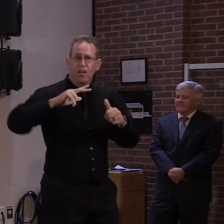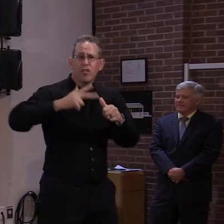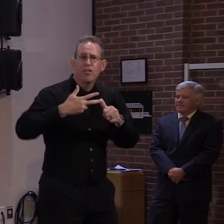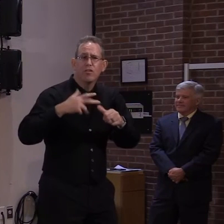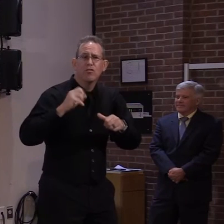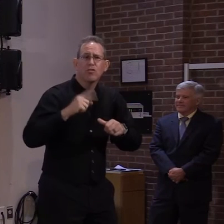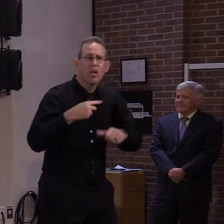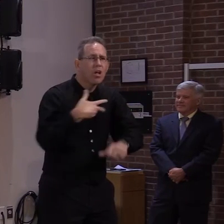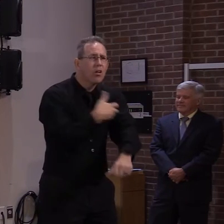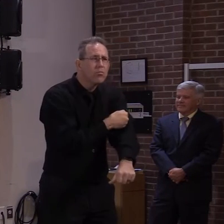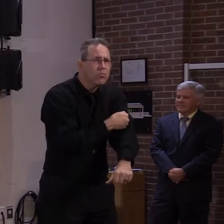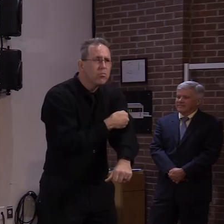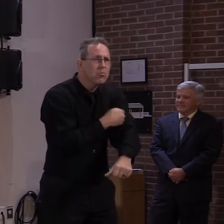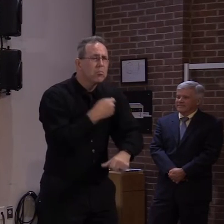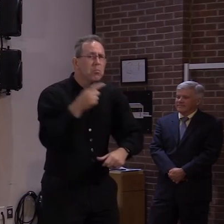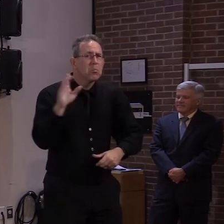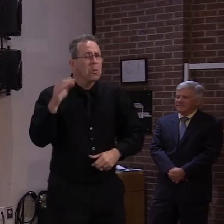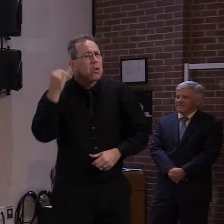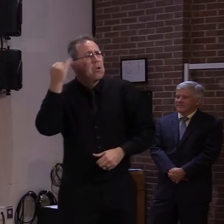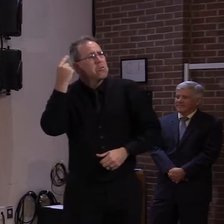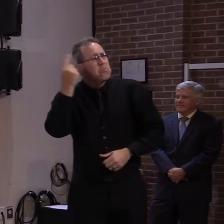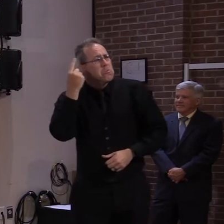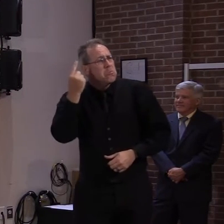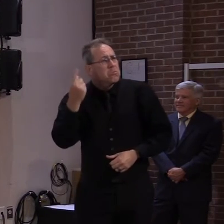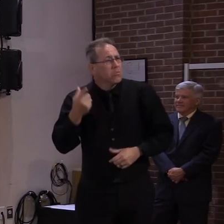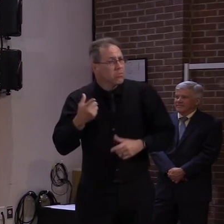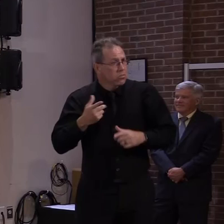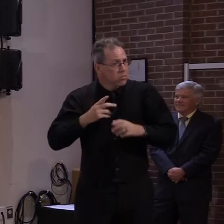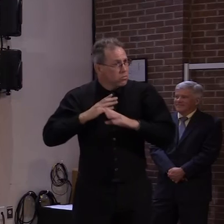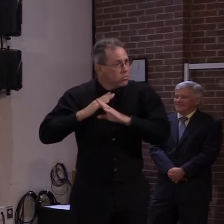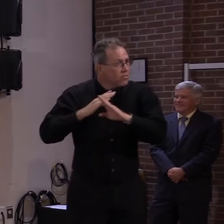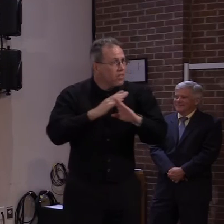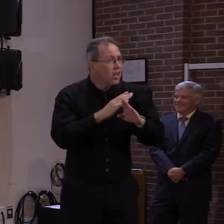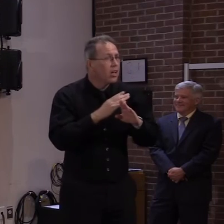explicitly support the use of preventive treatments like ivermectin?